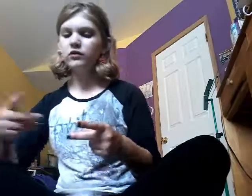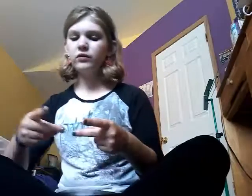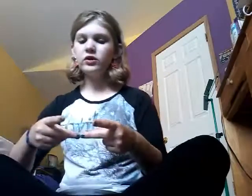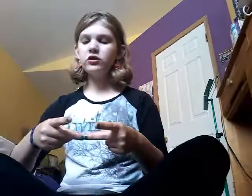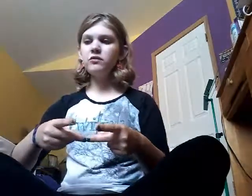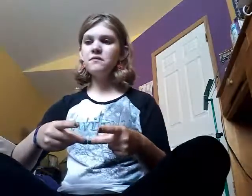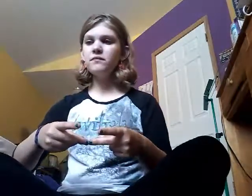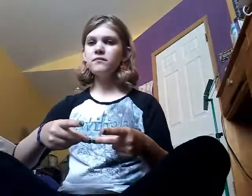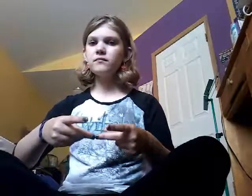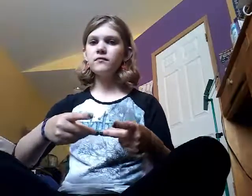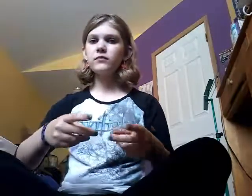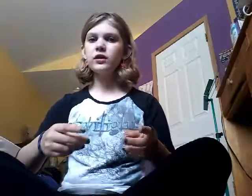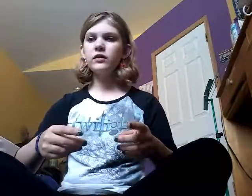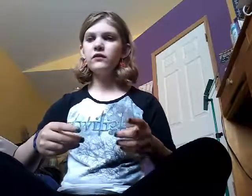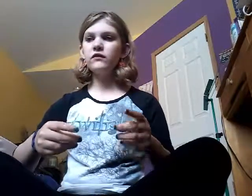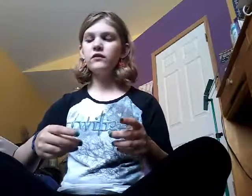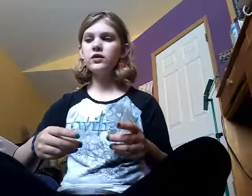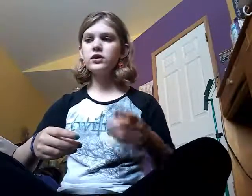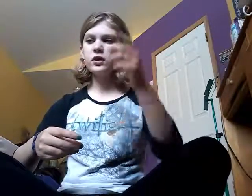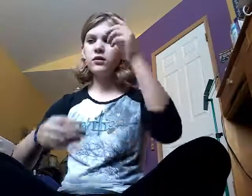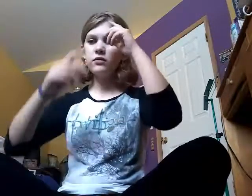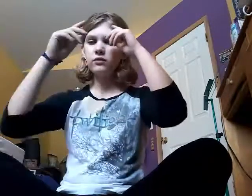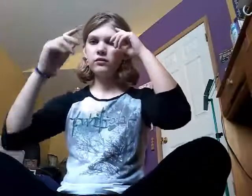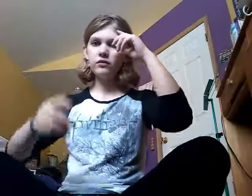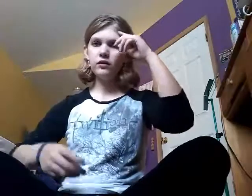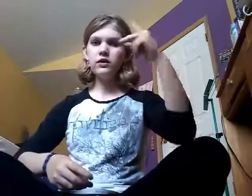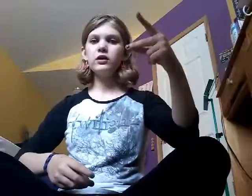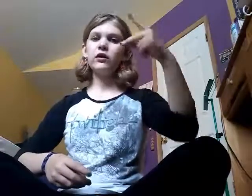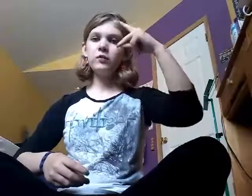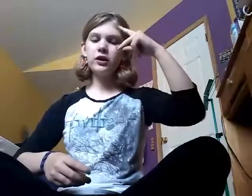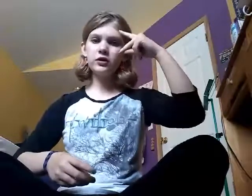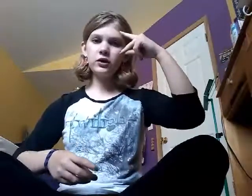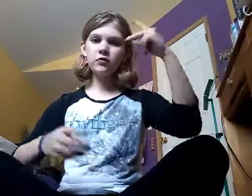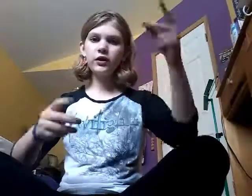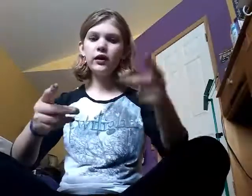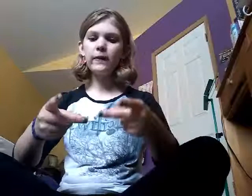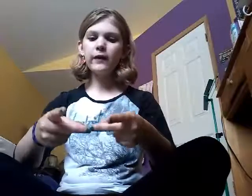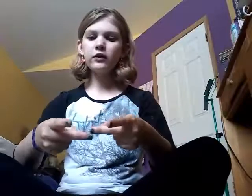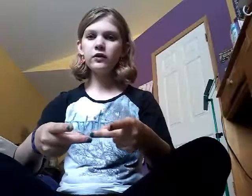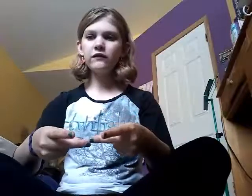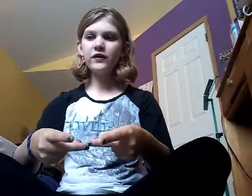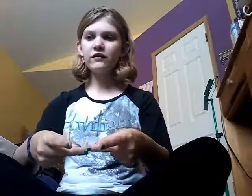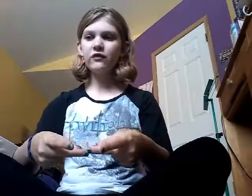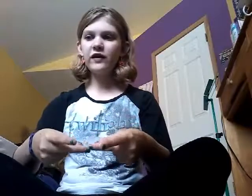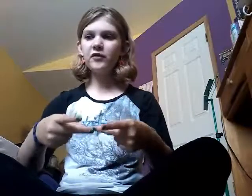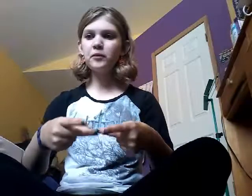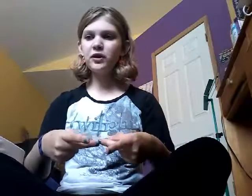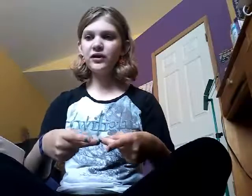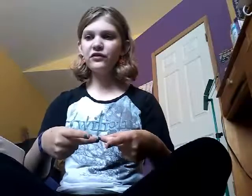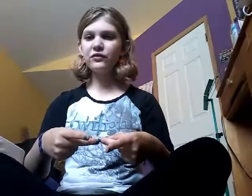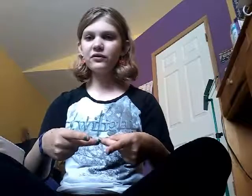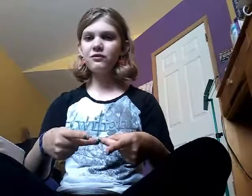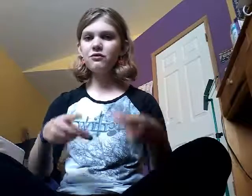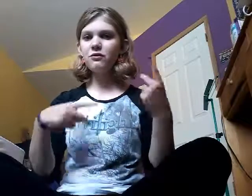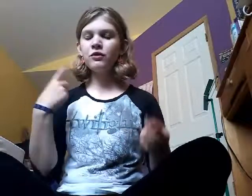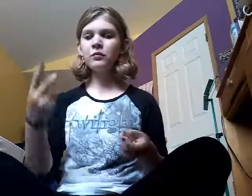So, what you're going to do is you're going to take your P, you're going to go 1, and then you're going to go for that. So, that's place, and